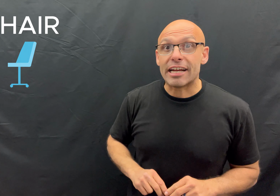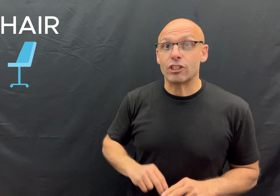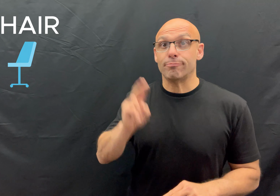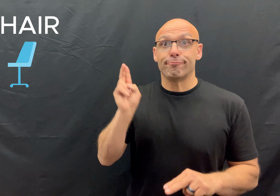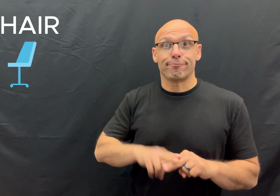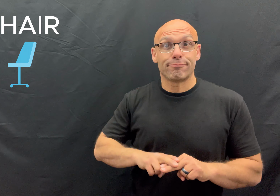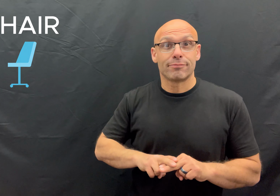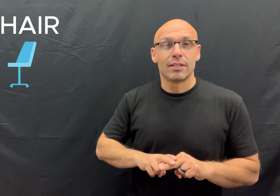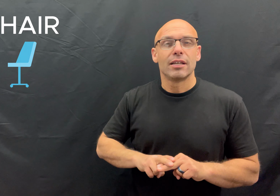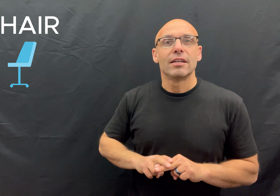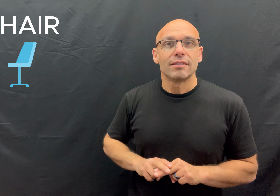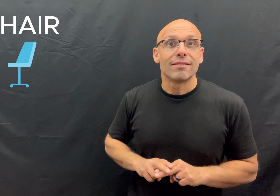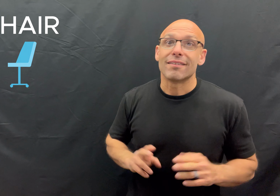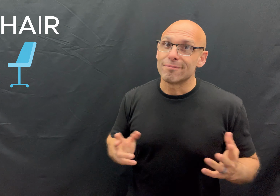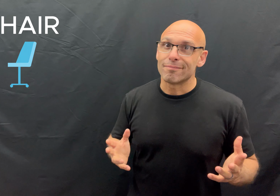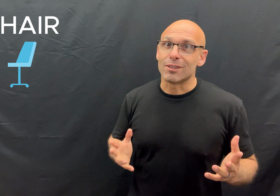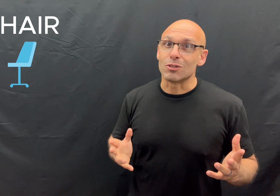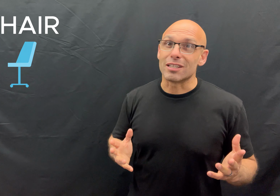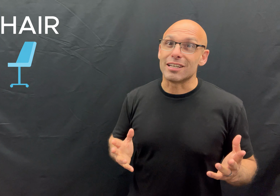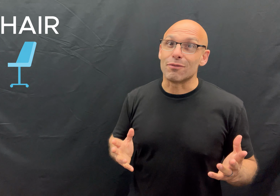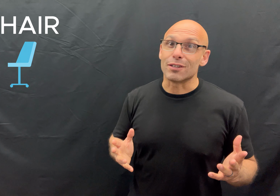action, those are the difference.